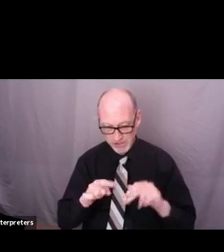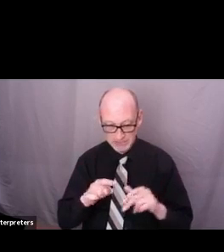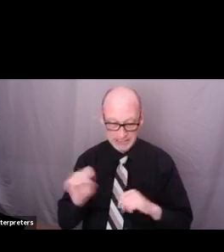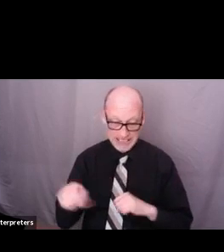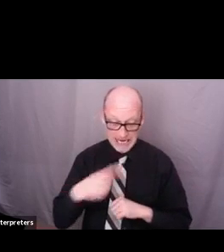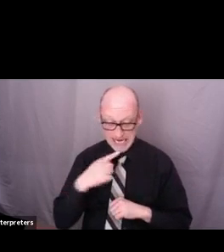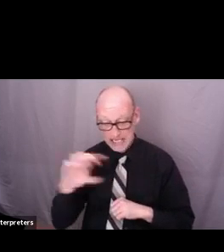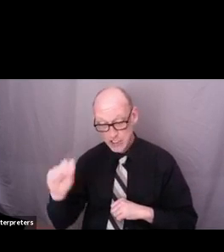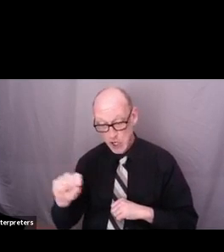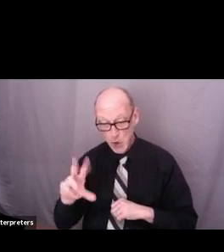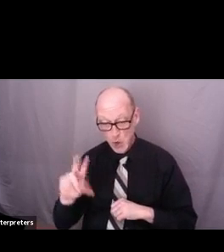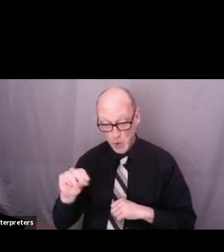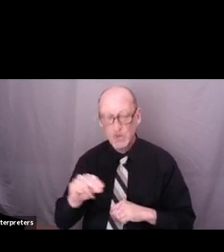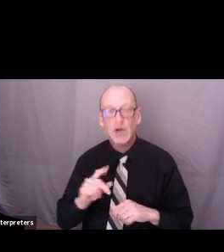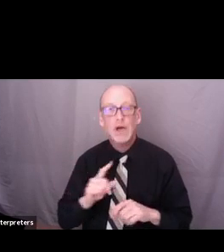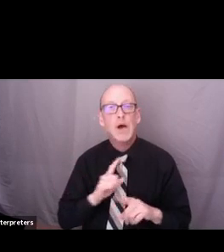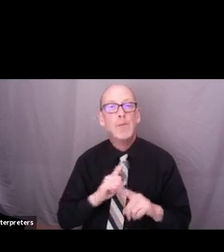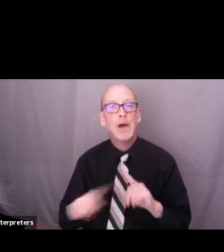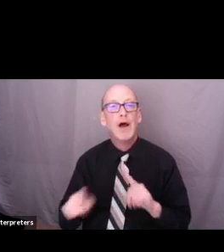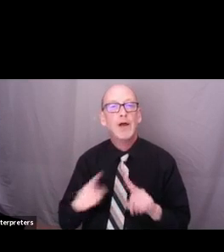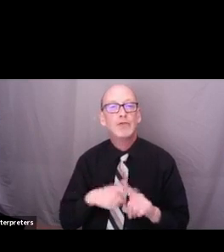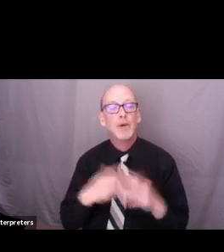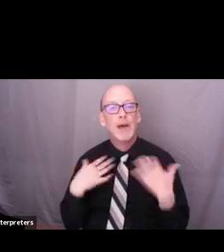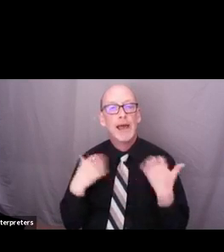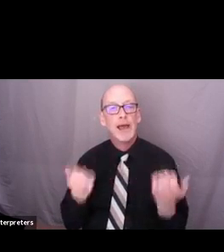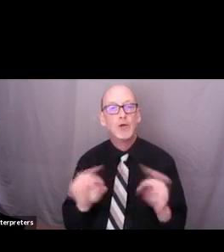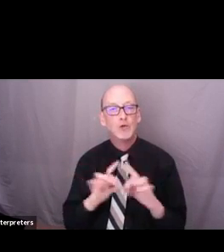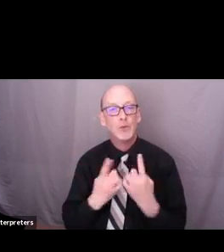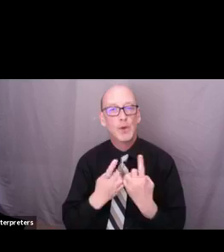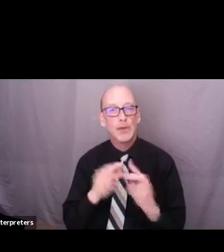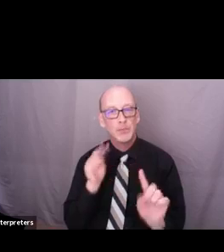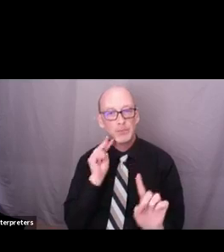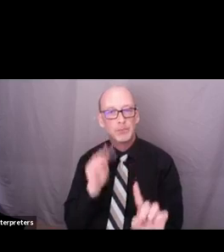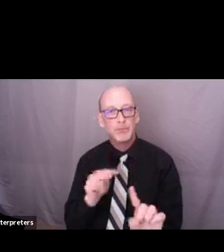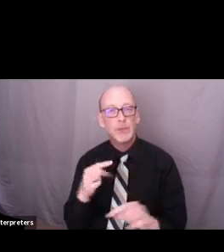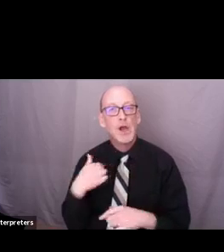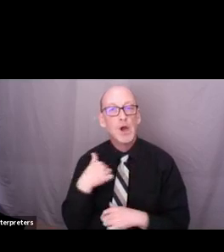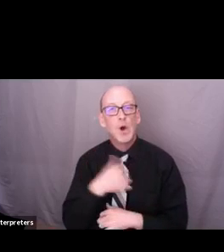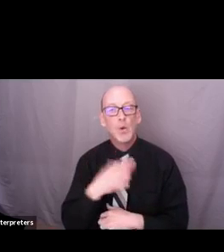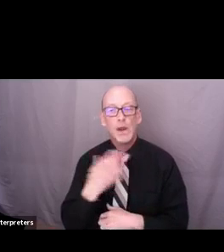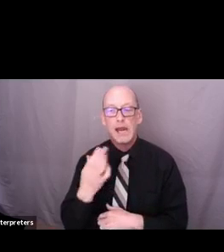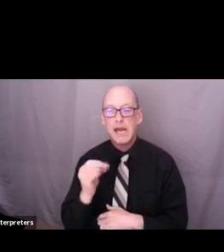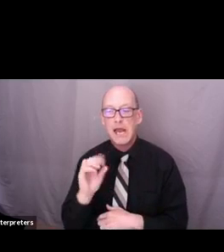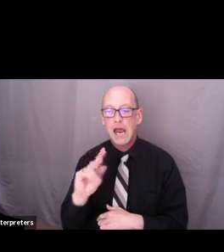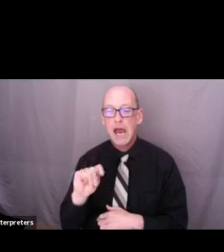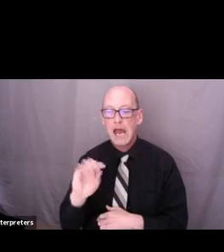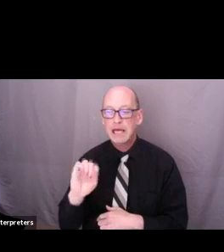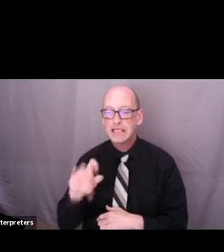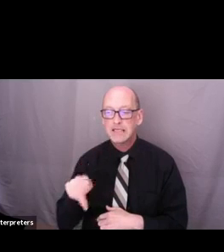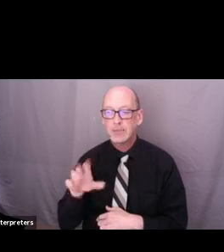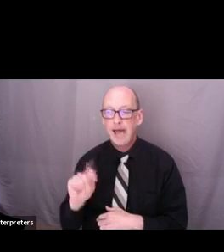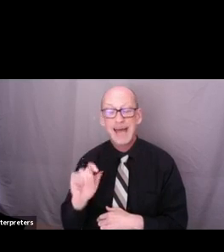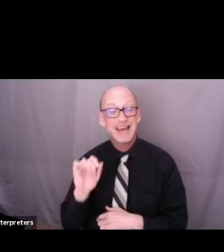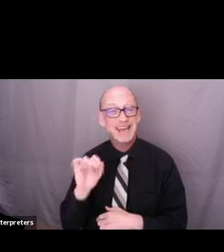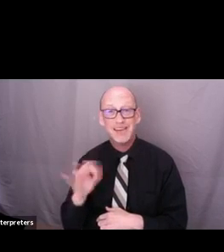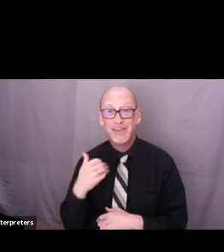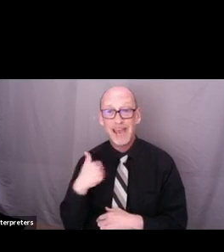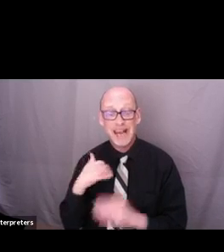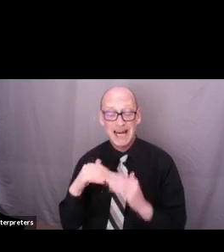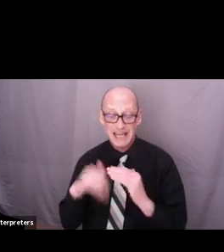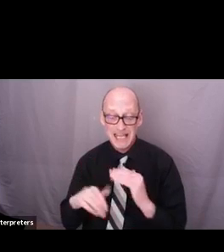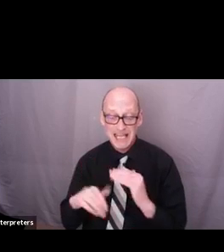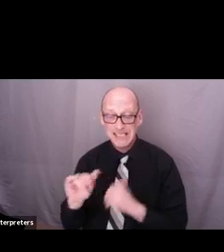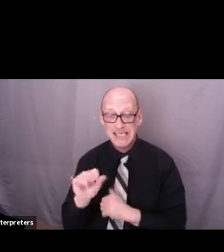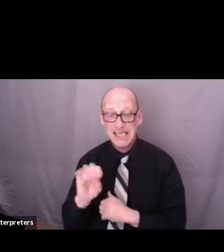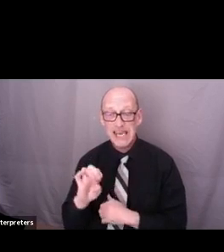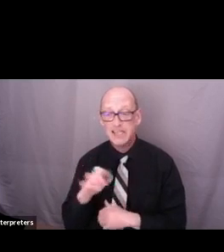the health commissioner's point of view, I would consider us a hotspot even if we had many less cases, because again, if you don't think that way, you can't plan the right